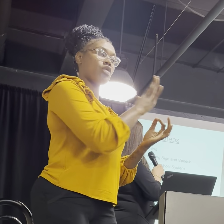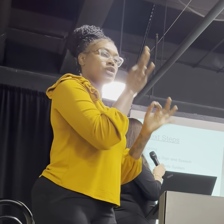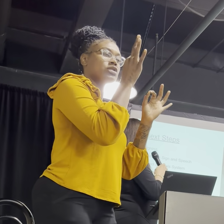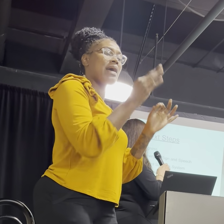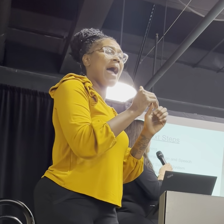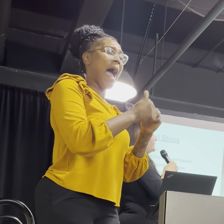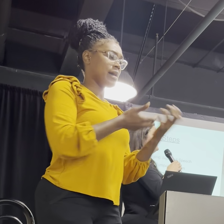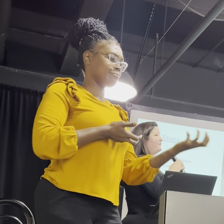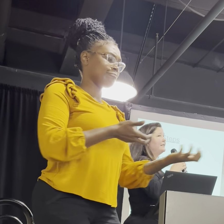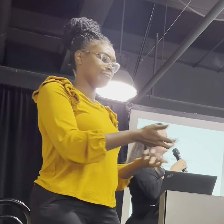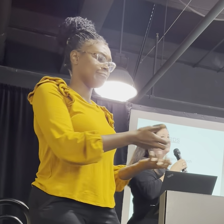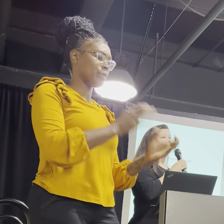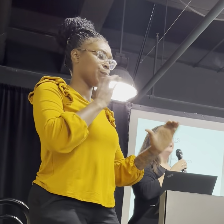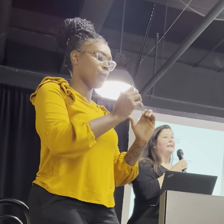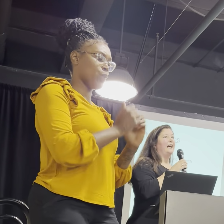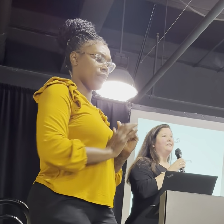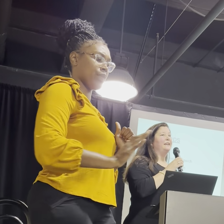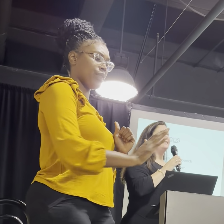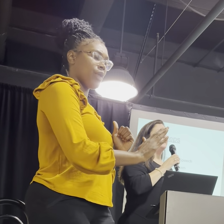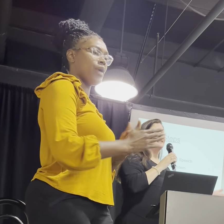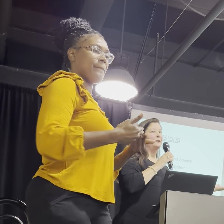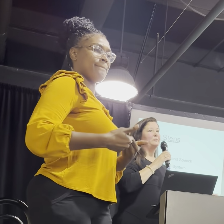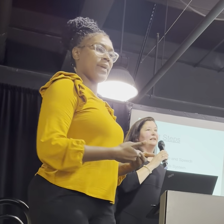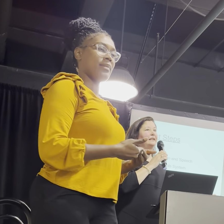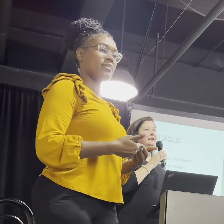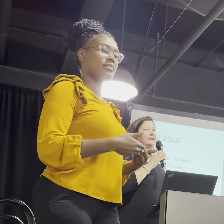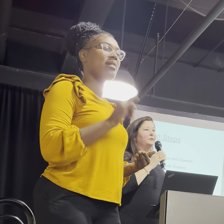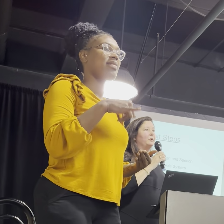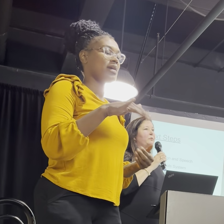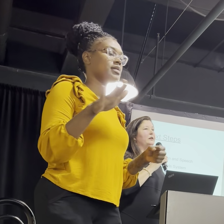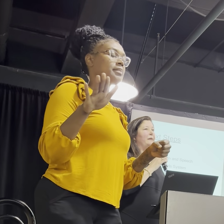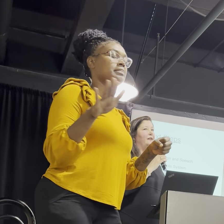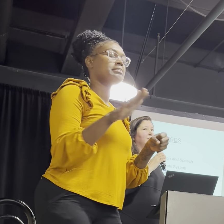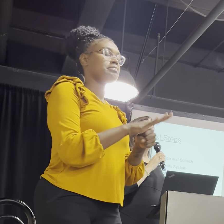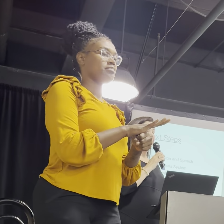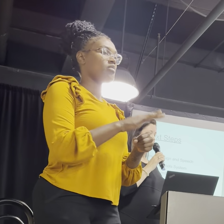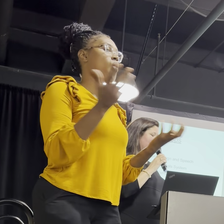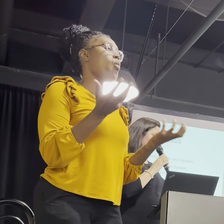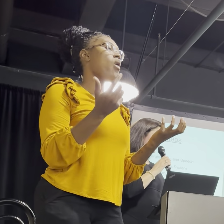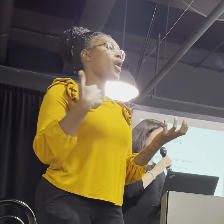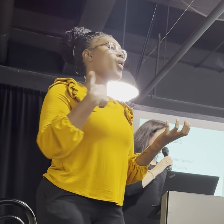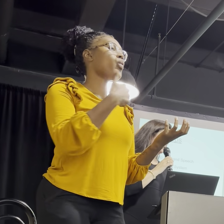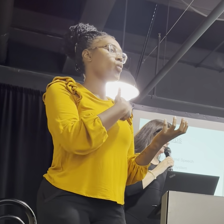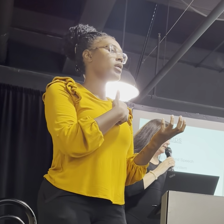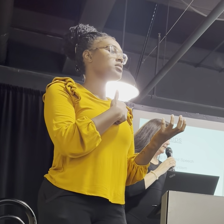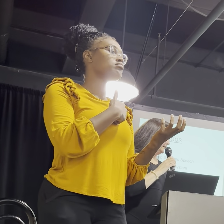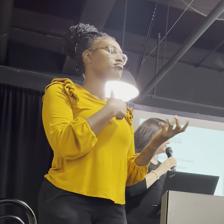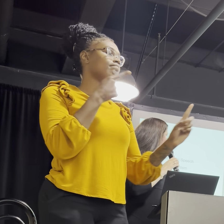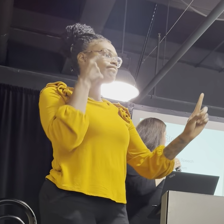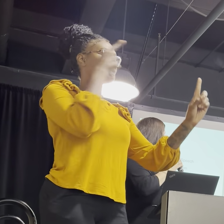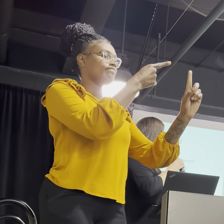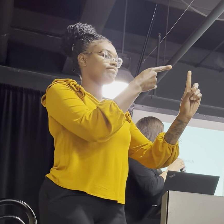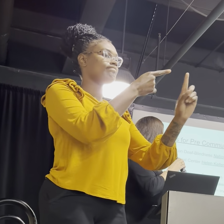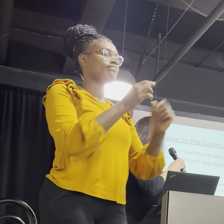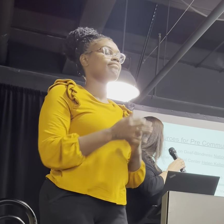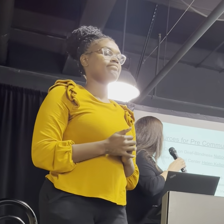to communicate with their infants. I think that's completely what we're about, period.